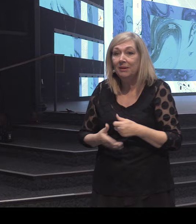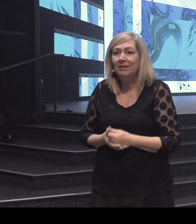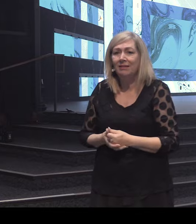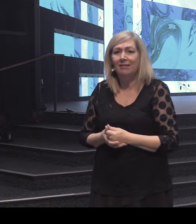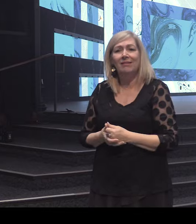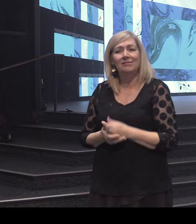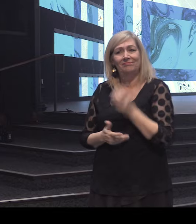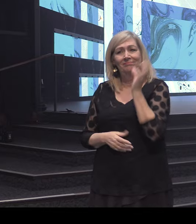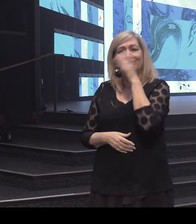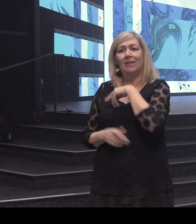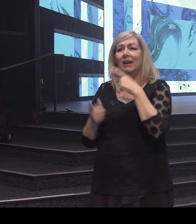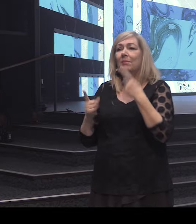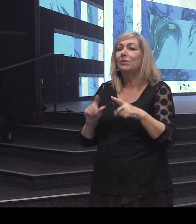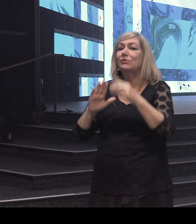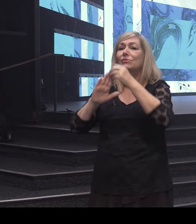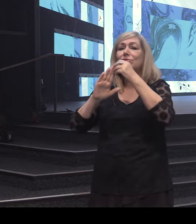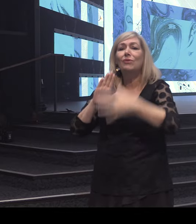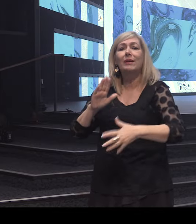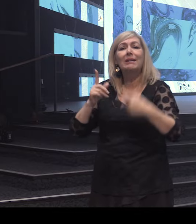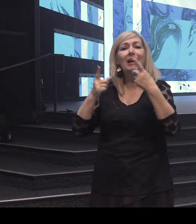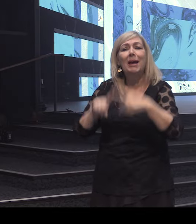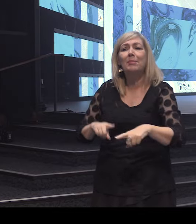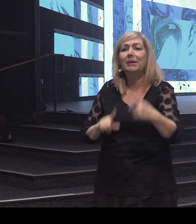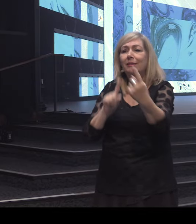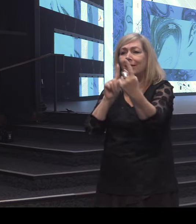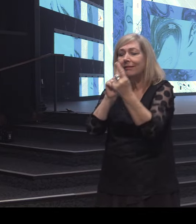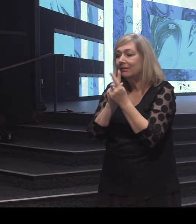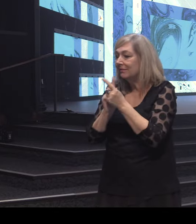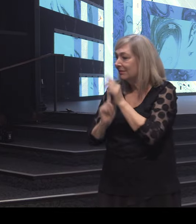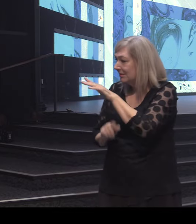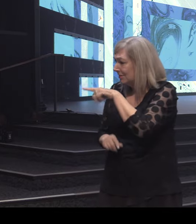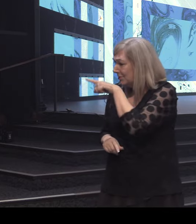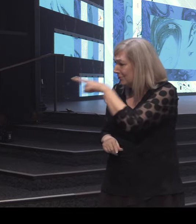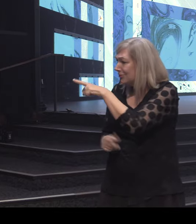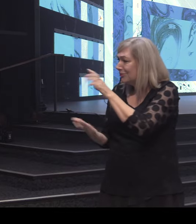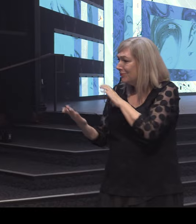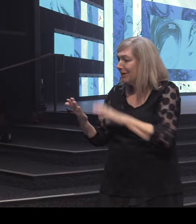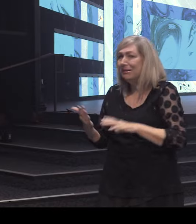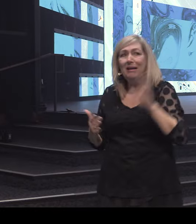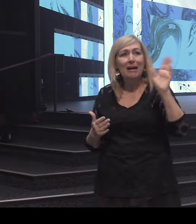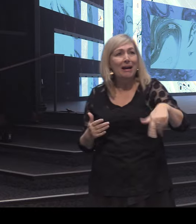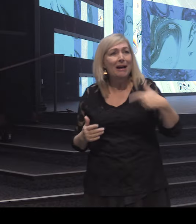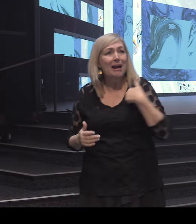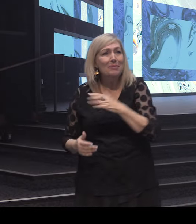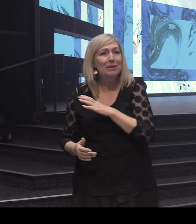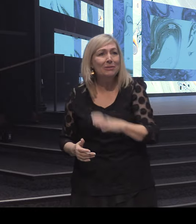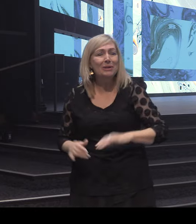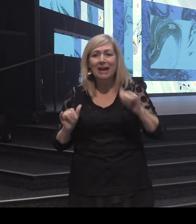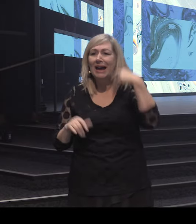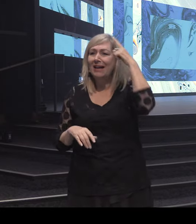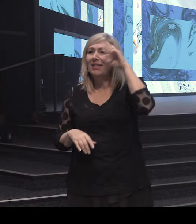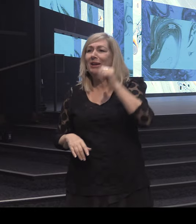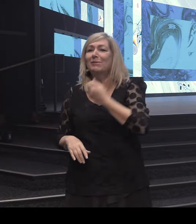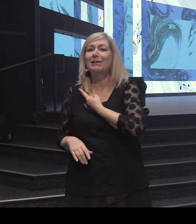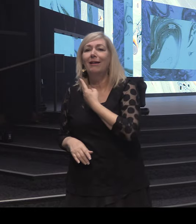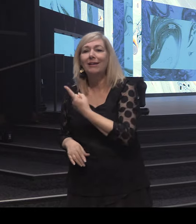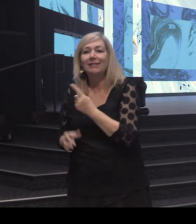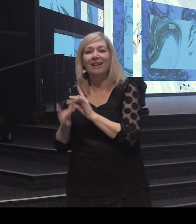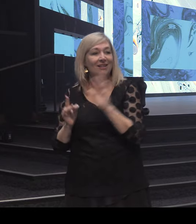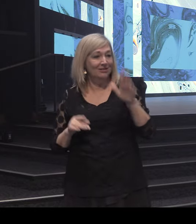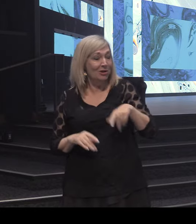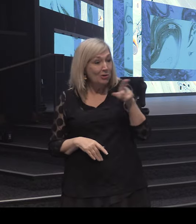Herds of students started coming up to her saying, are you Christian? I'm a Christian too. I thought I was the only one. And